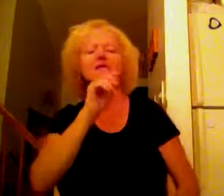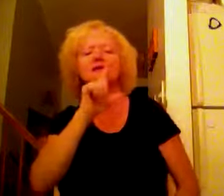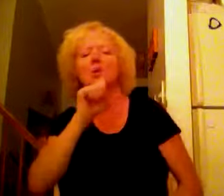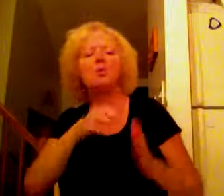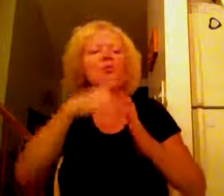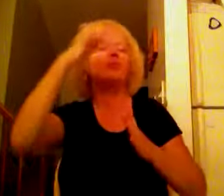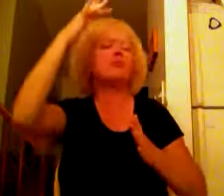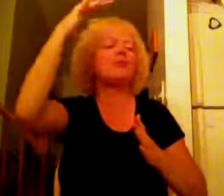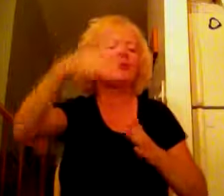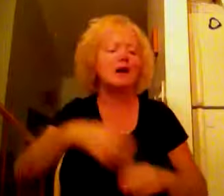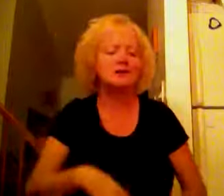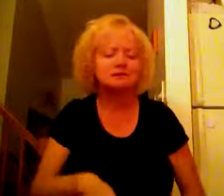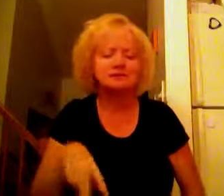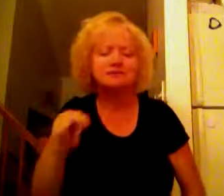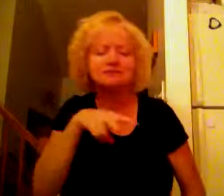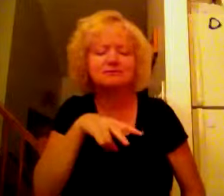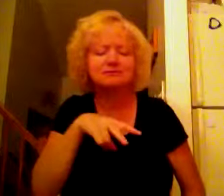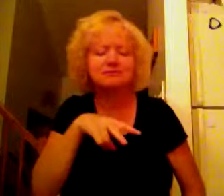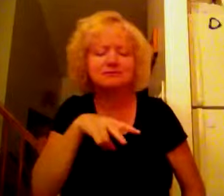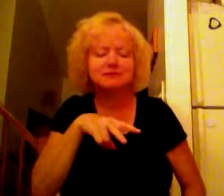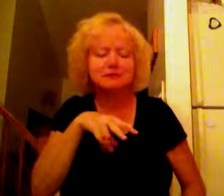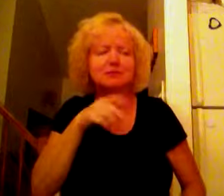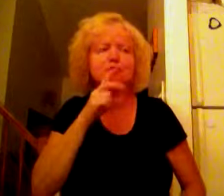be very careful about it and bury it. That's what I did.